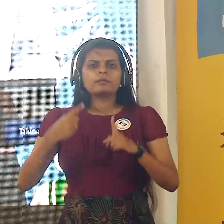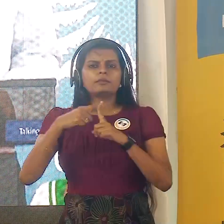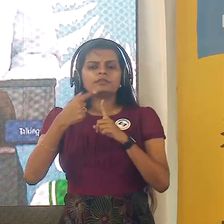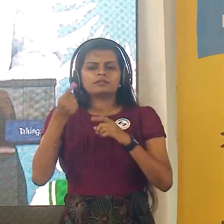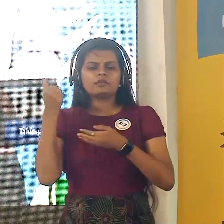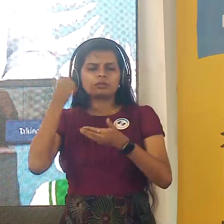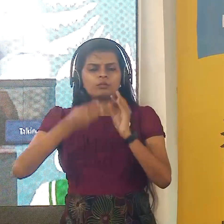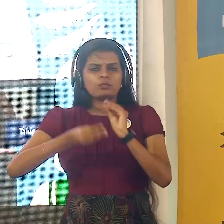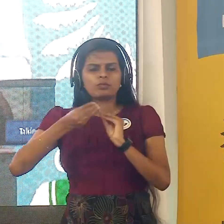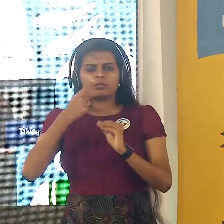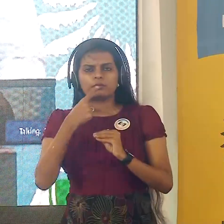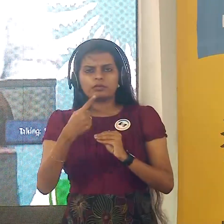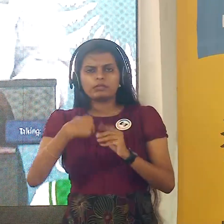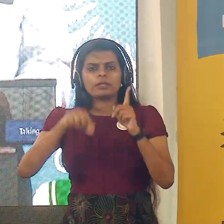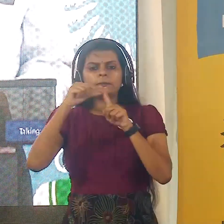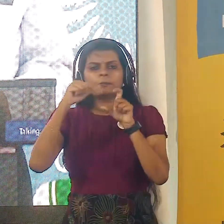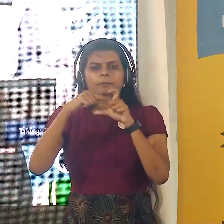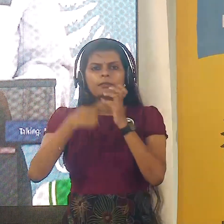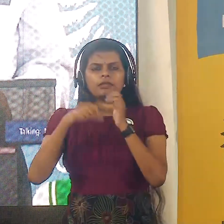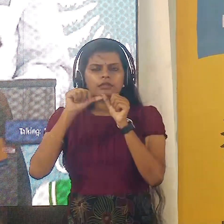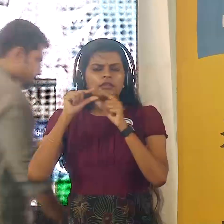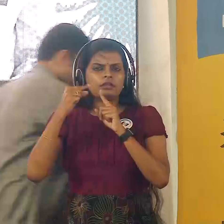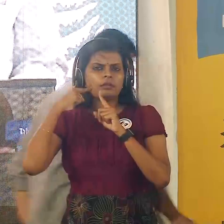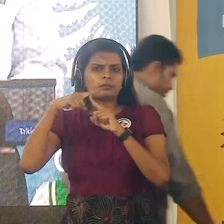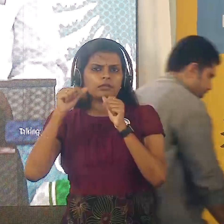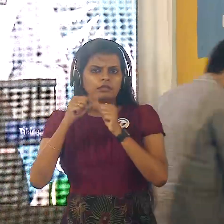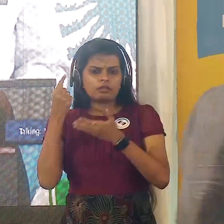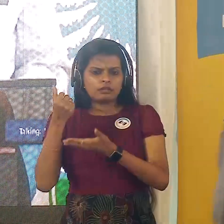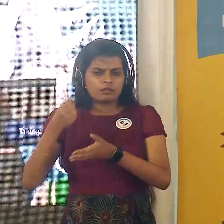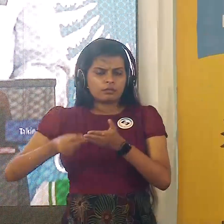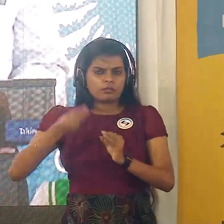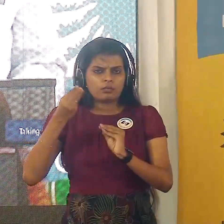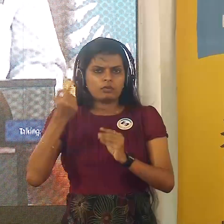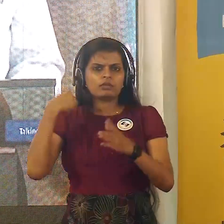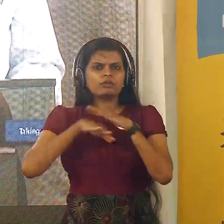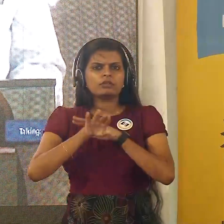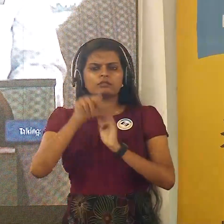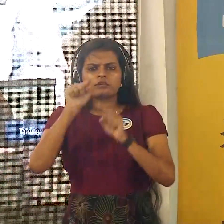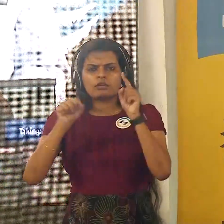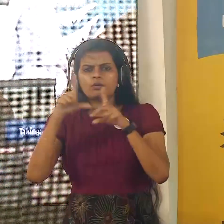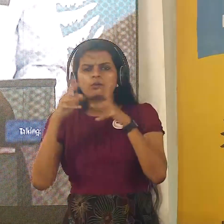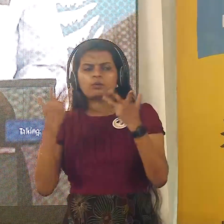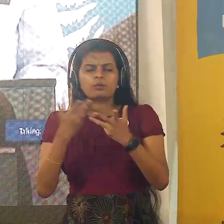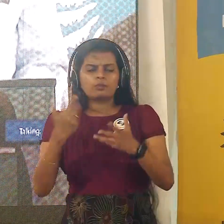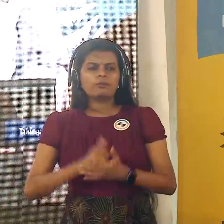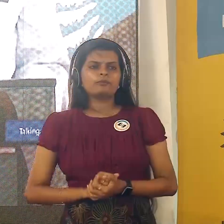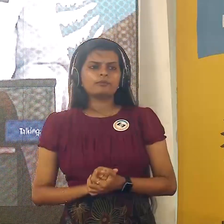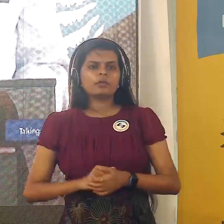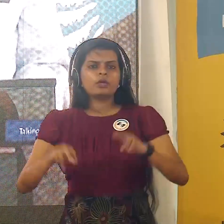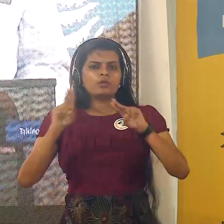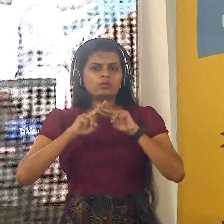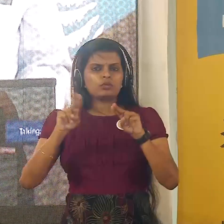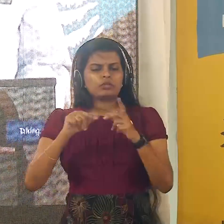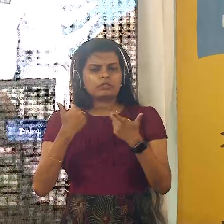income. So the point is well taken that per capita income on its own should not be taken as an unambiguous measure of performance